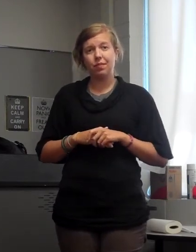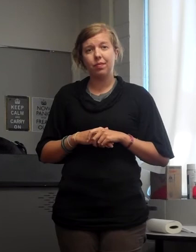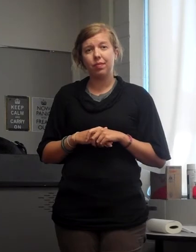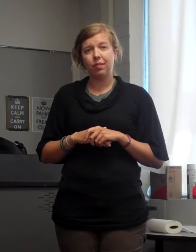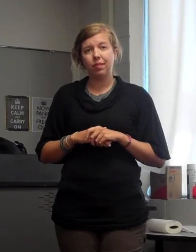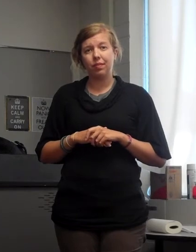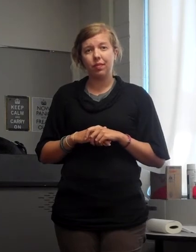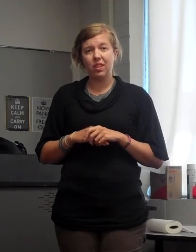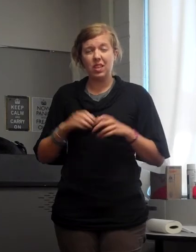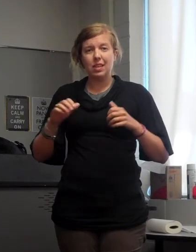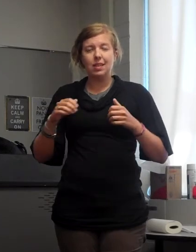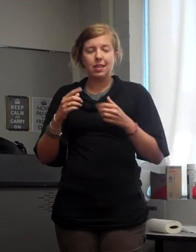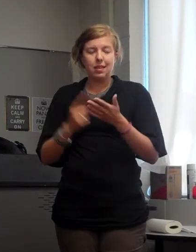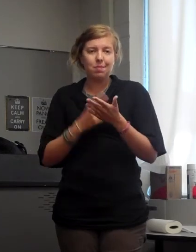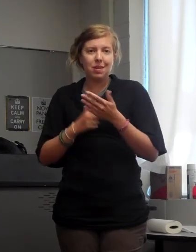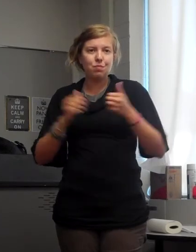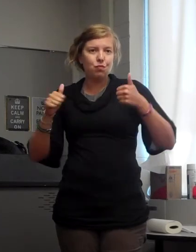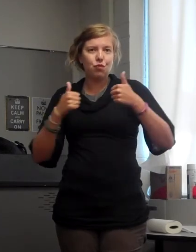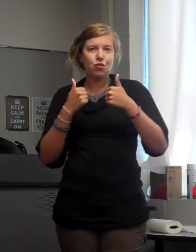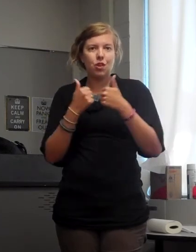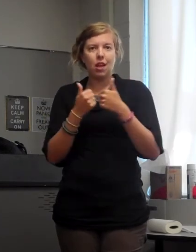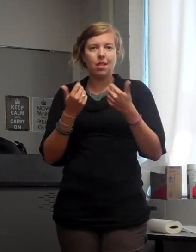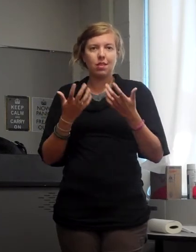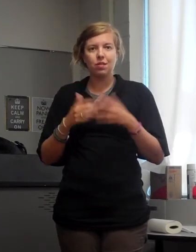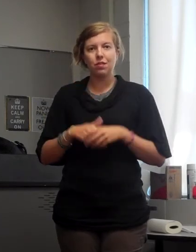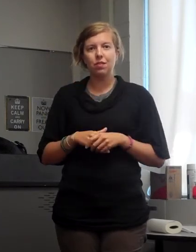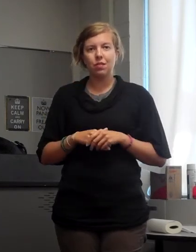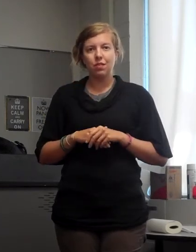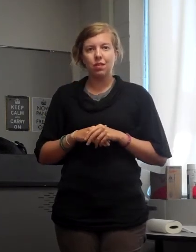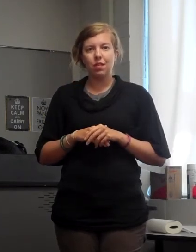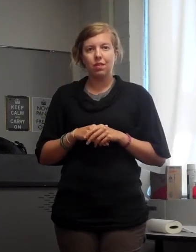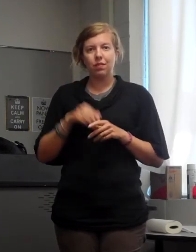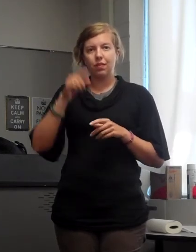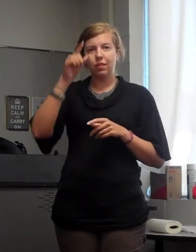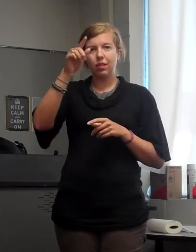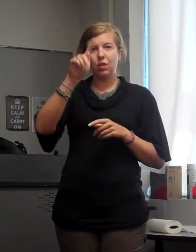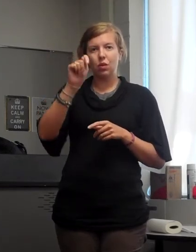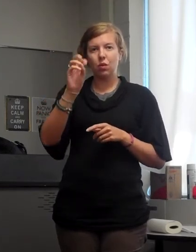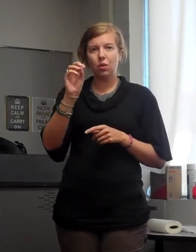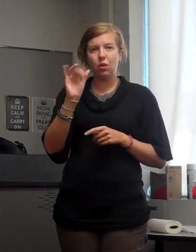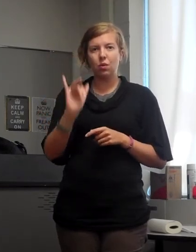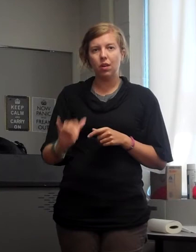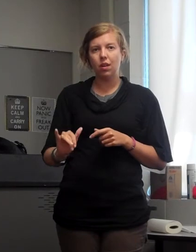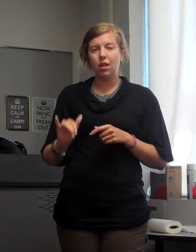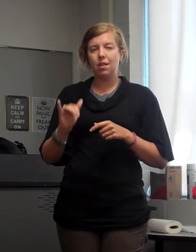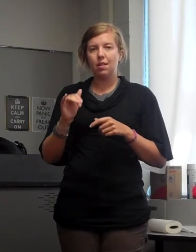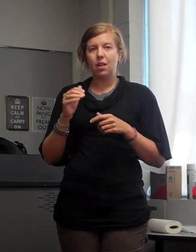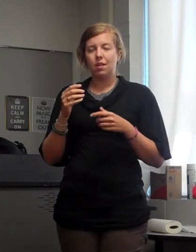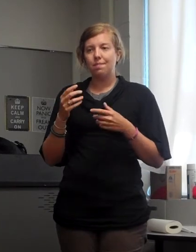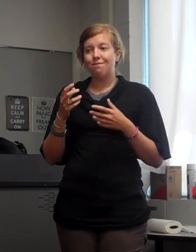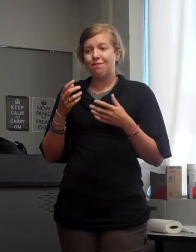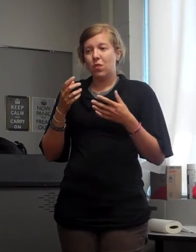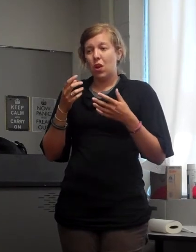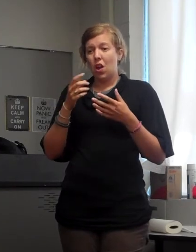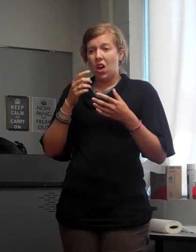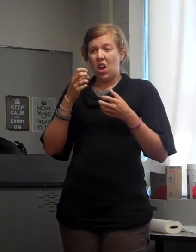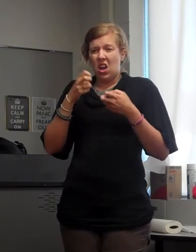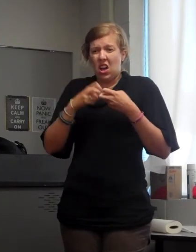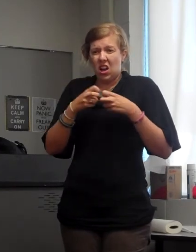together. What was the hardest thing for each family member to have to give up when you started? Well, Morgan was shopping.